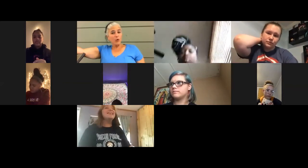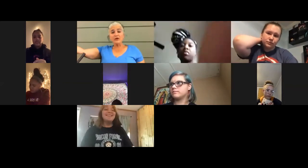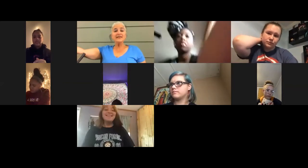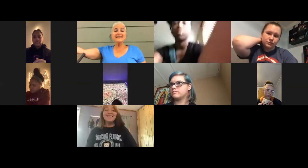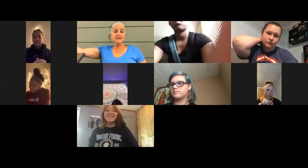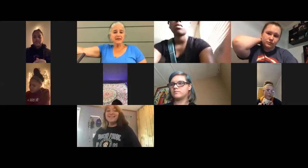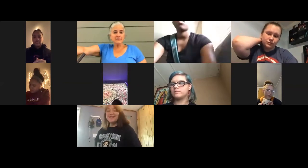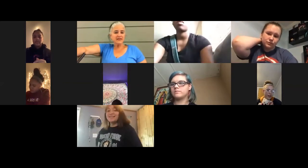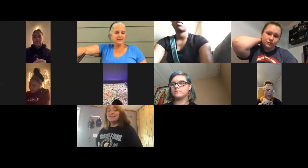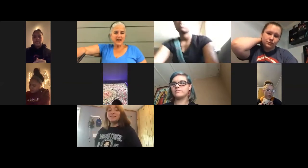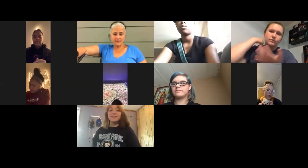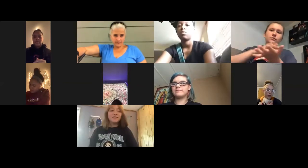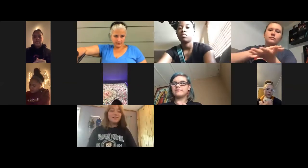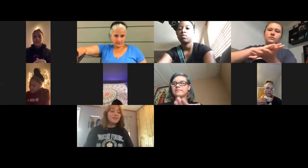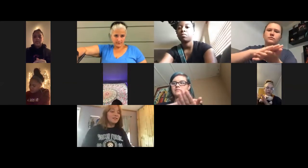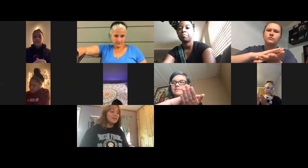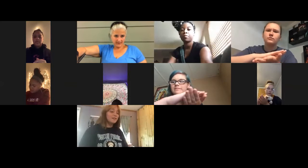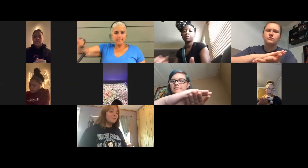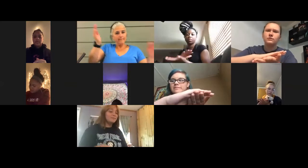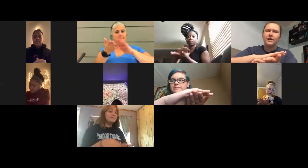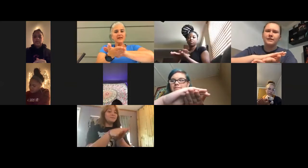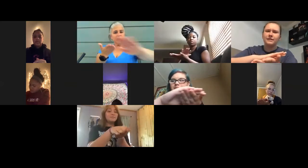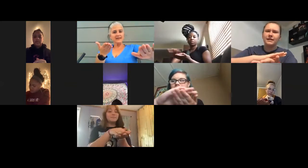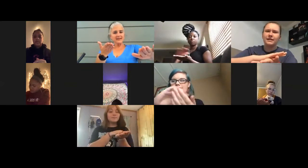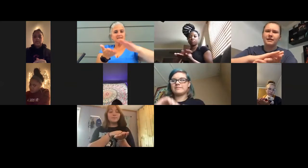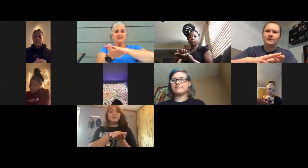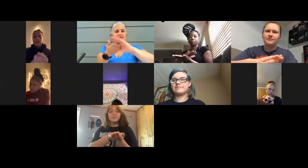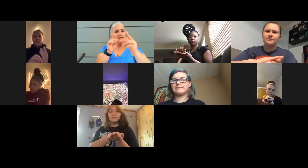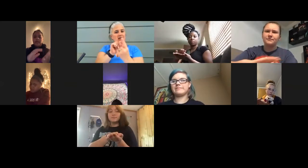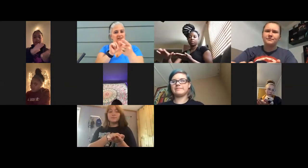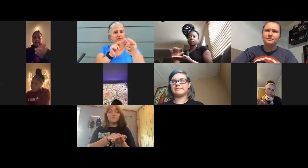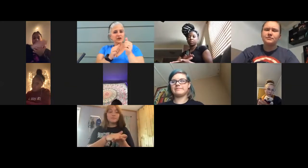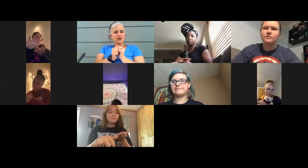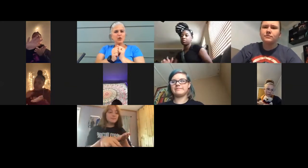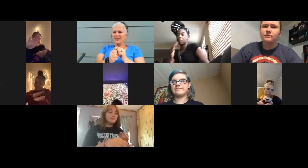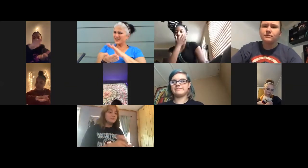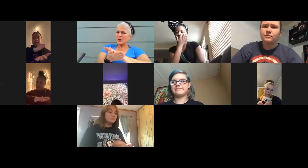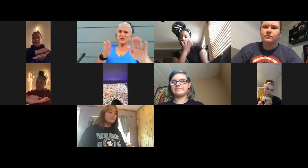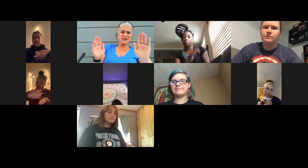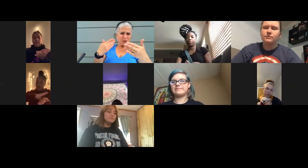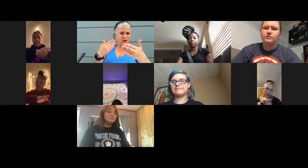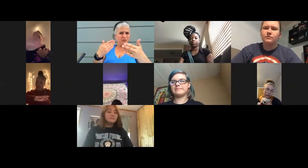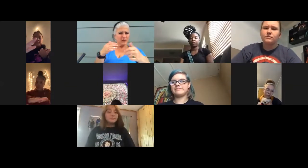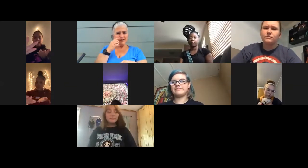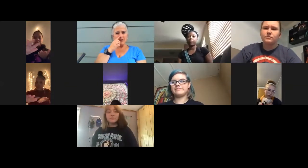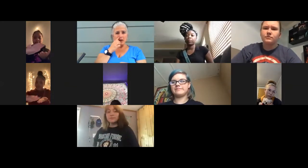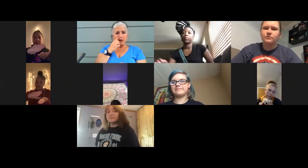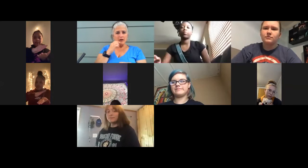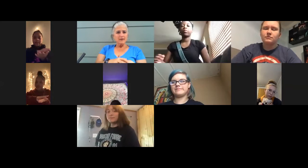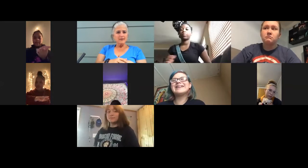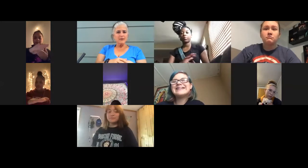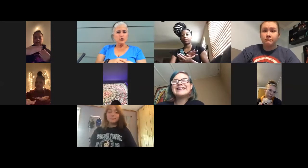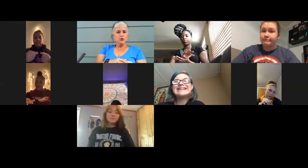Nice or clean, mean, same sign. Yep, nice. Nice to meet you, or can you go clean your room?